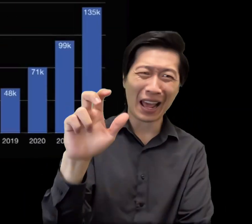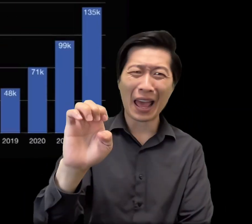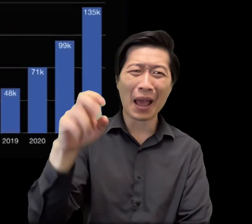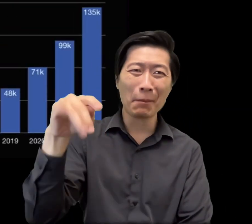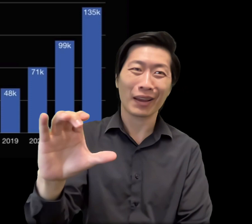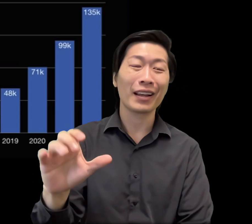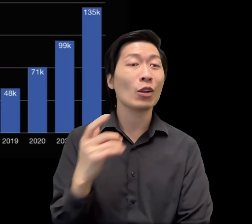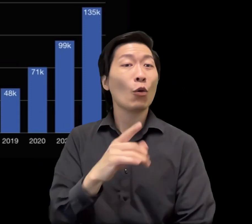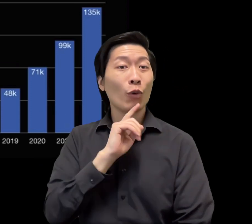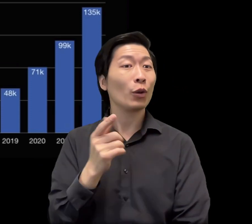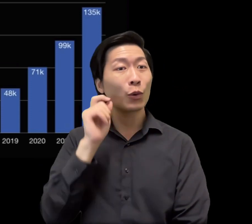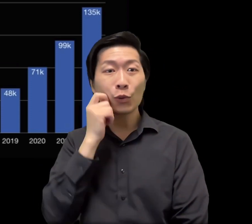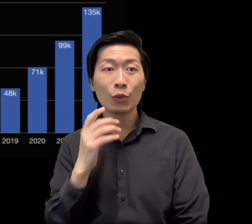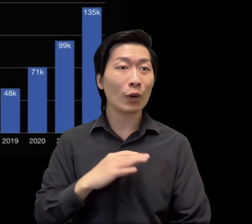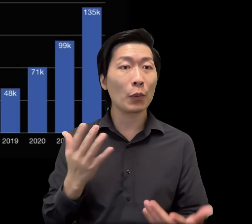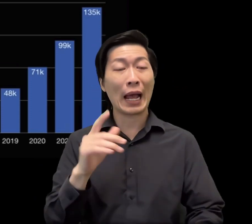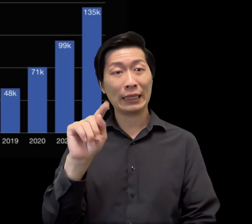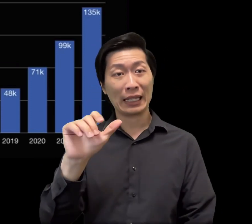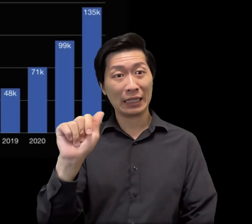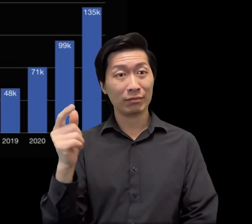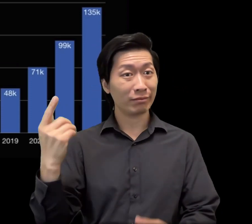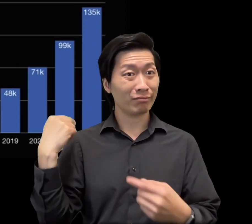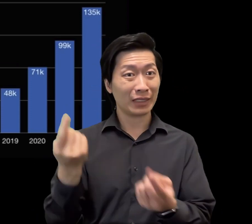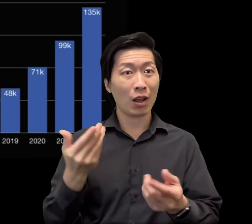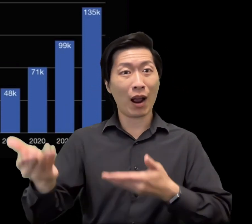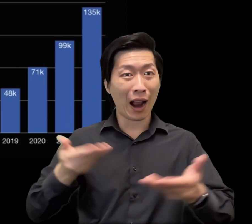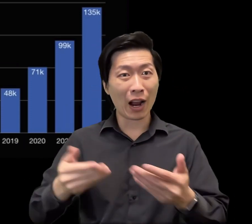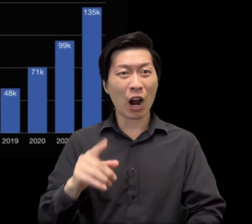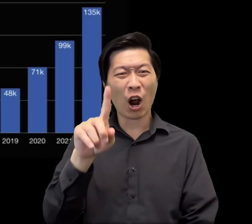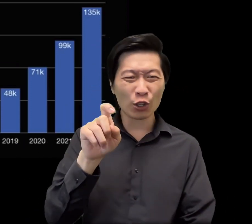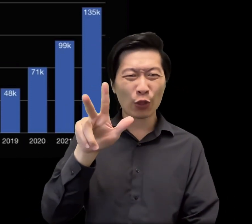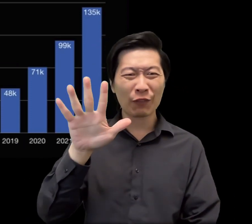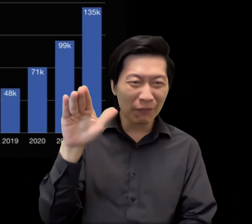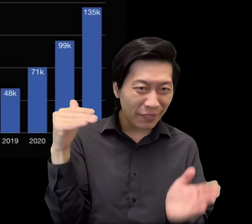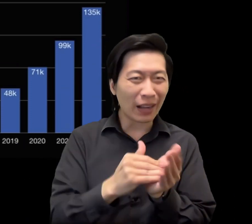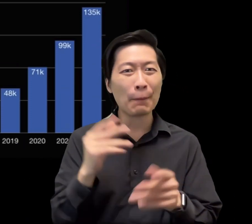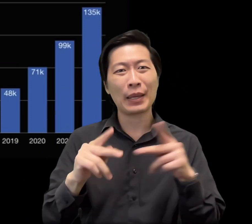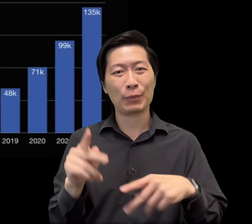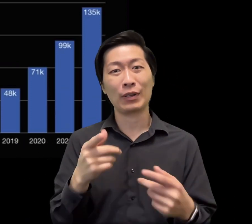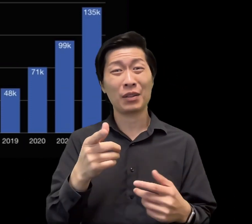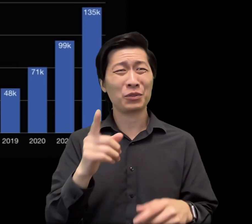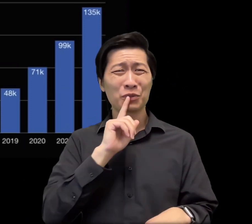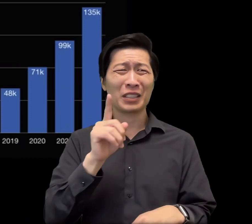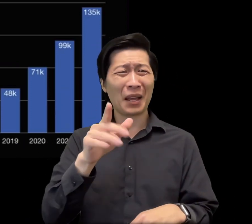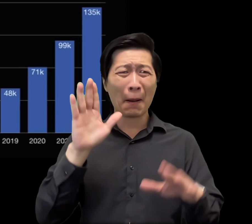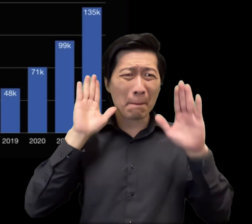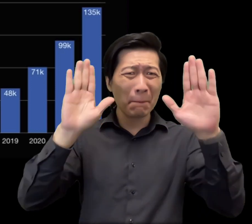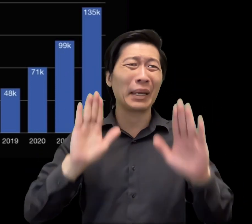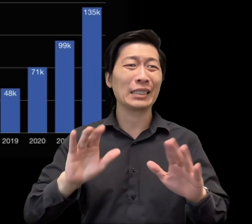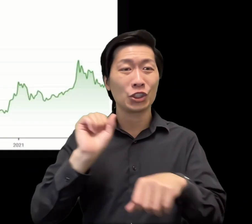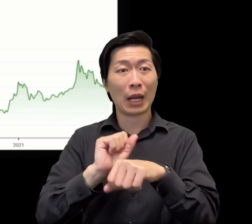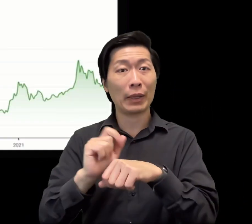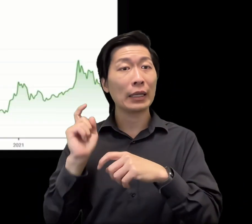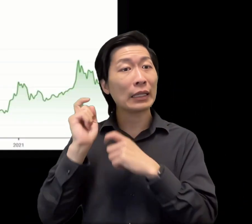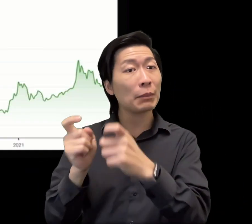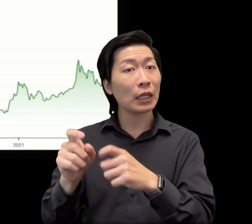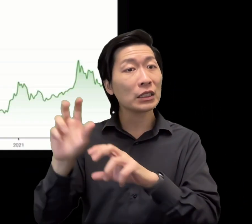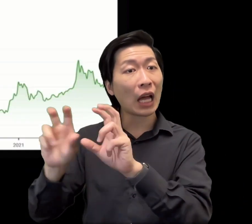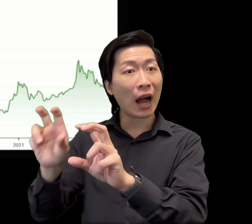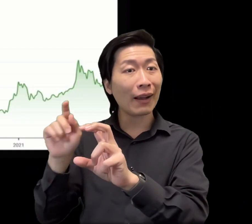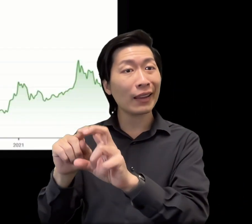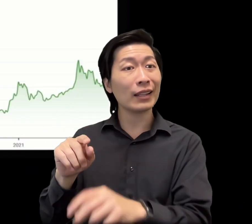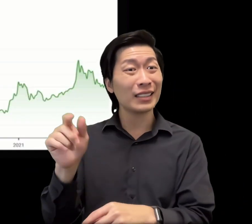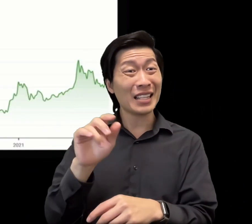epic. One of the other coolest parts about this, Tesla's employed 135,000 people, and these are like amazing jobs. They give